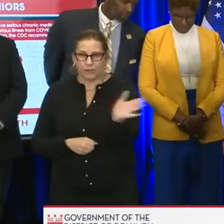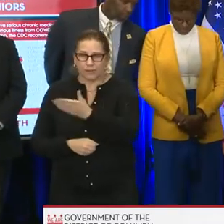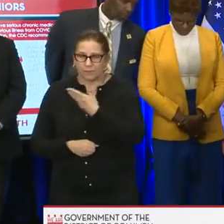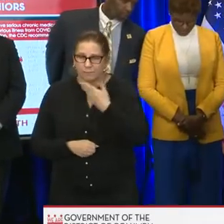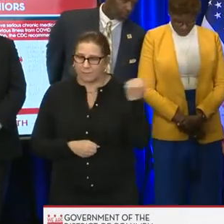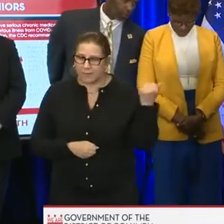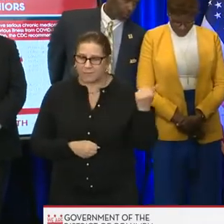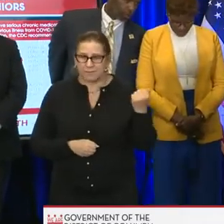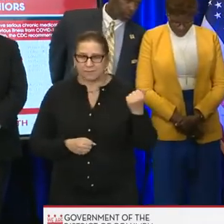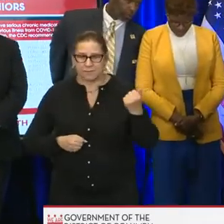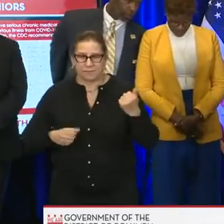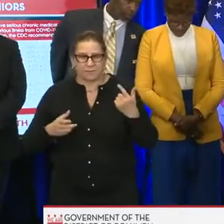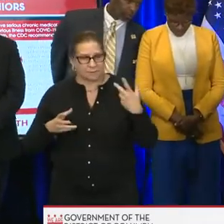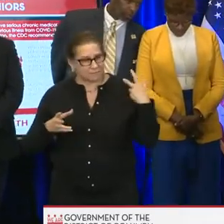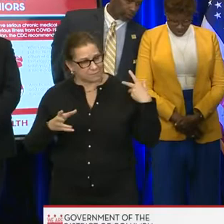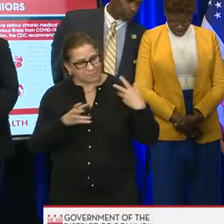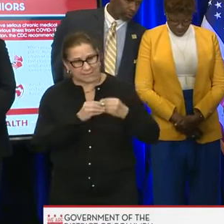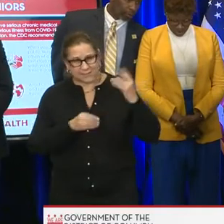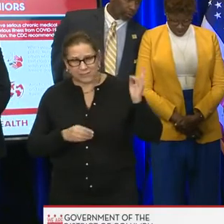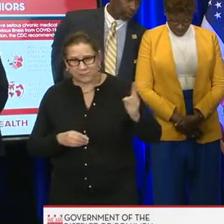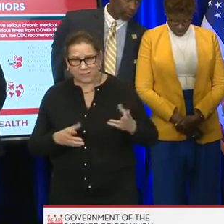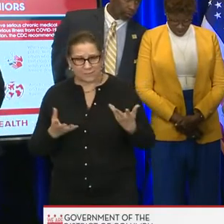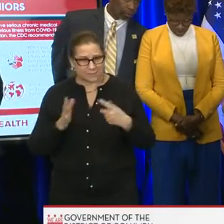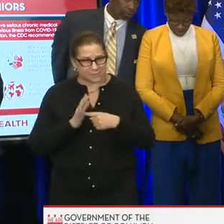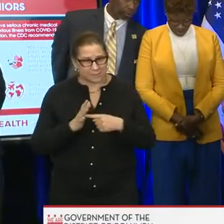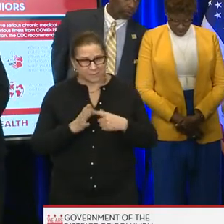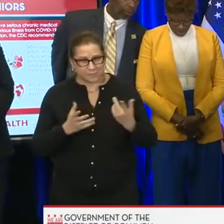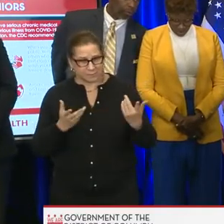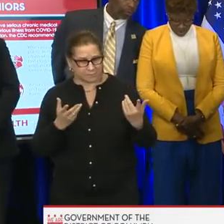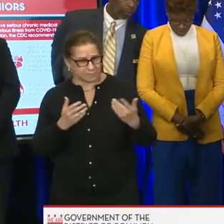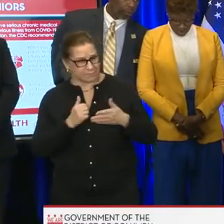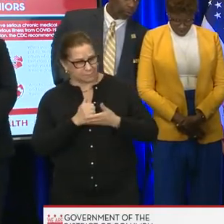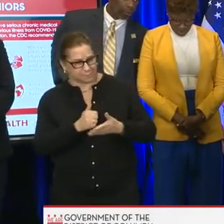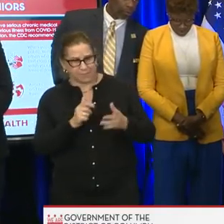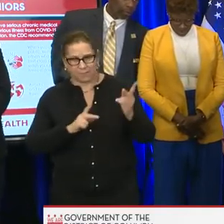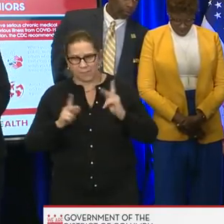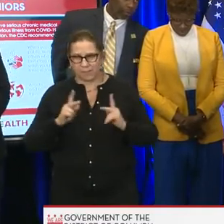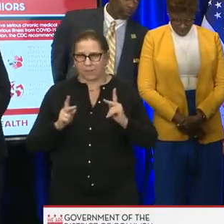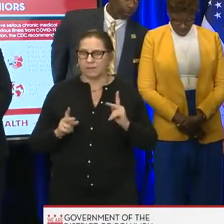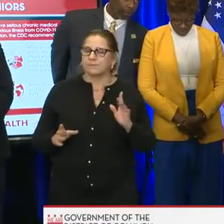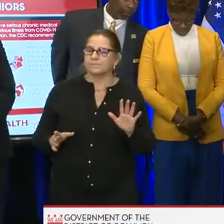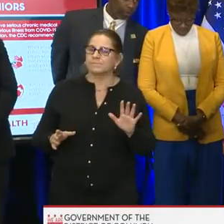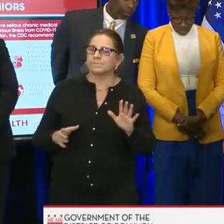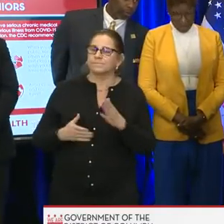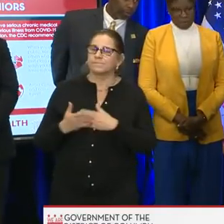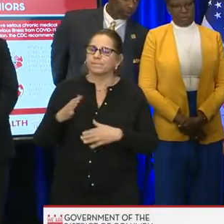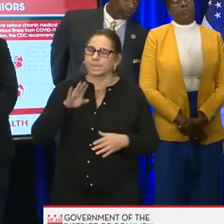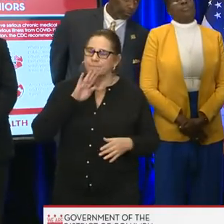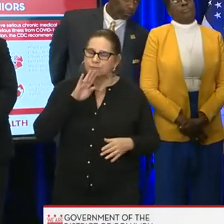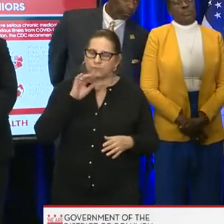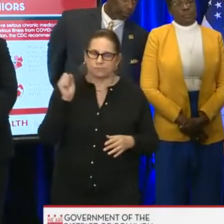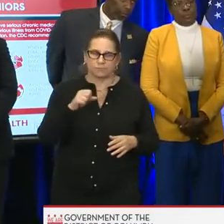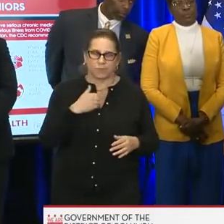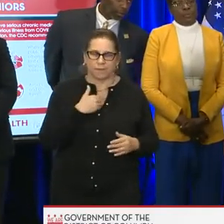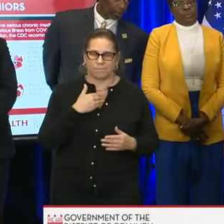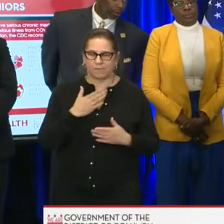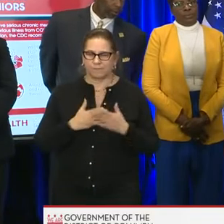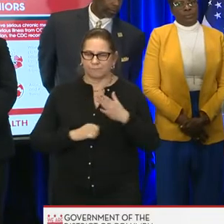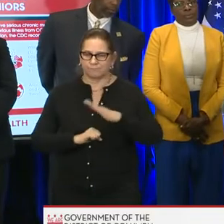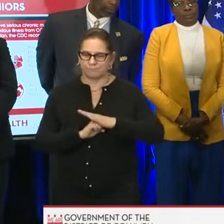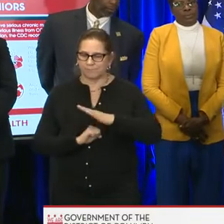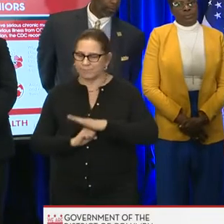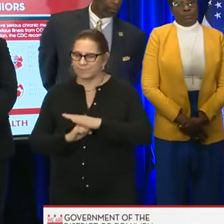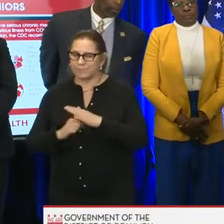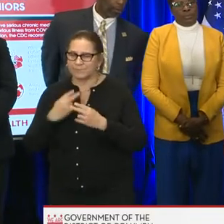what's required for them. And I think there's some frustration in that, but we support the science